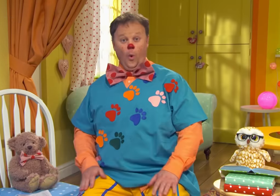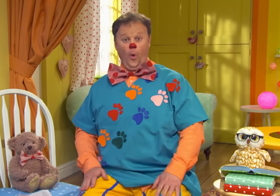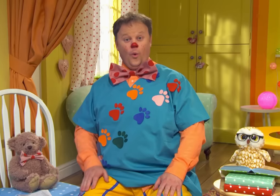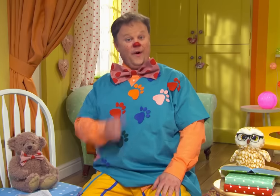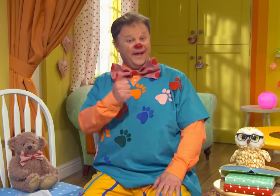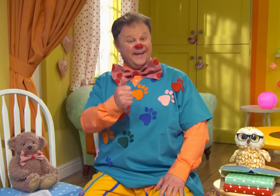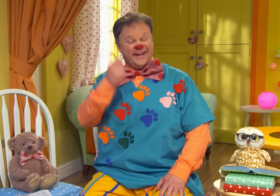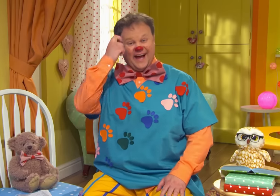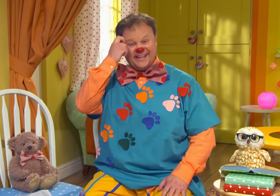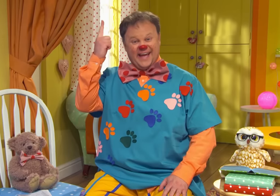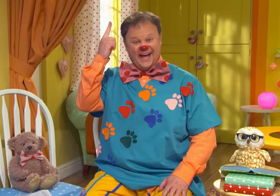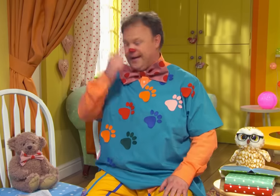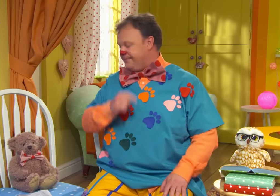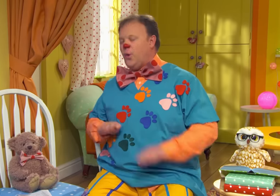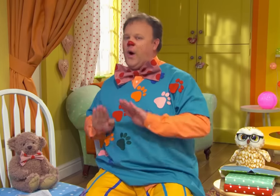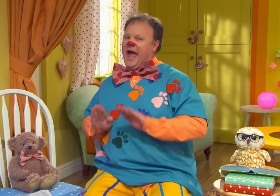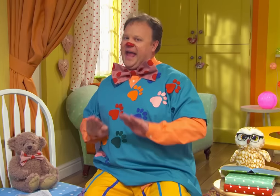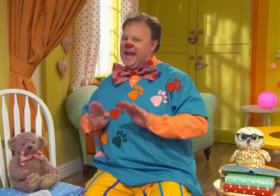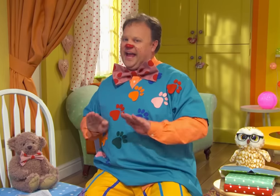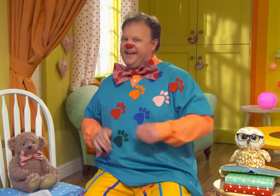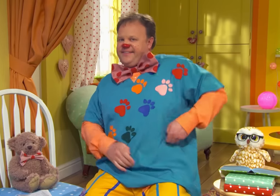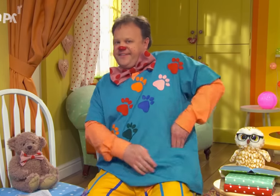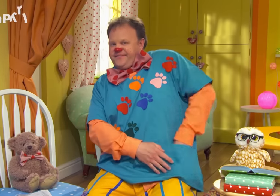Oh, good idea. Wait.